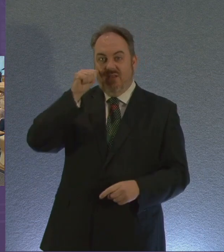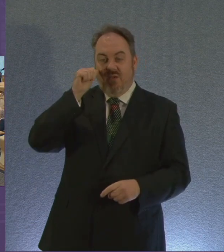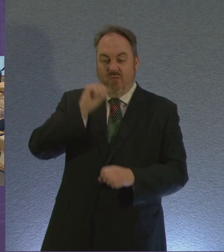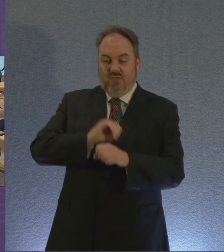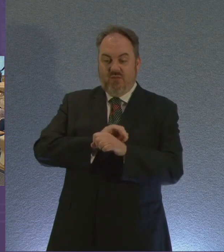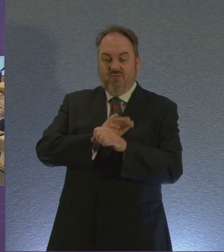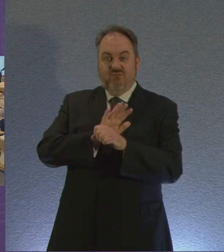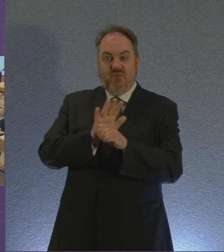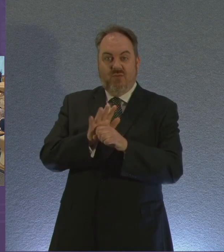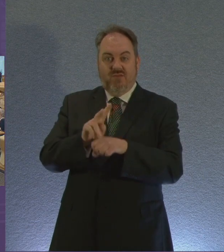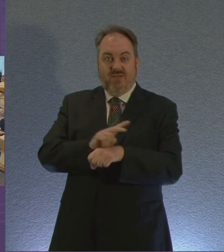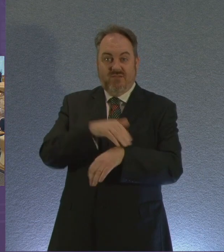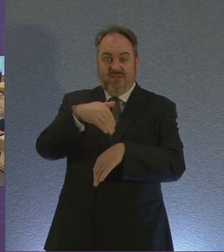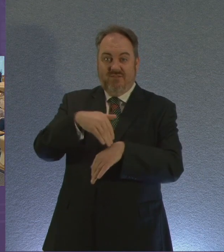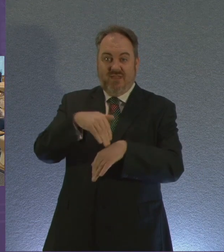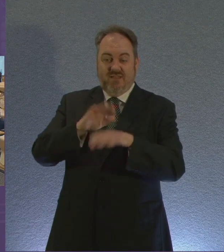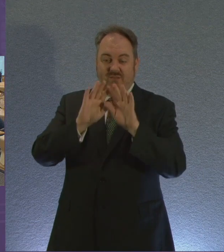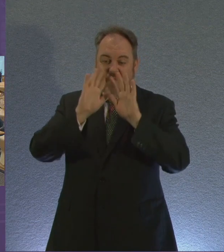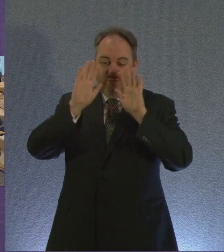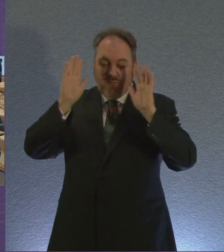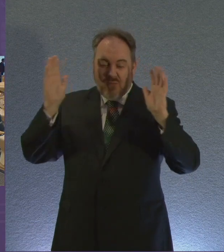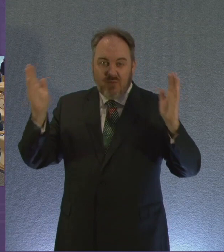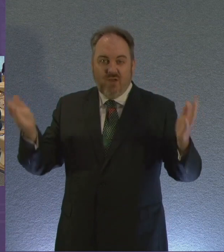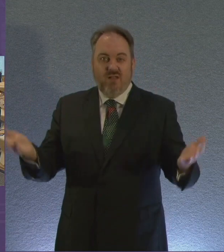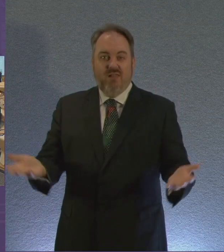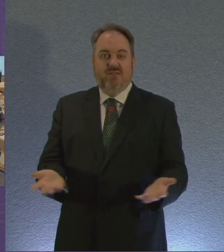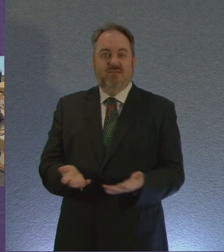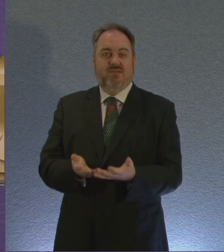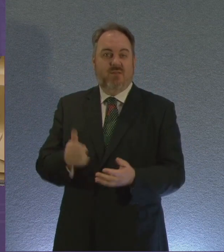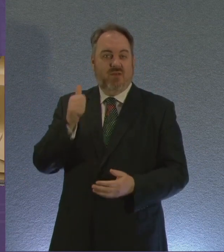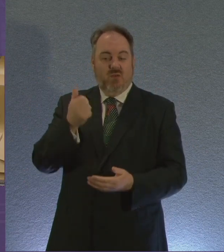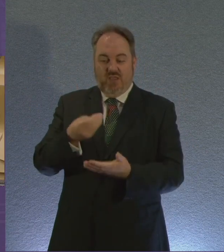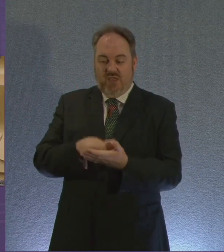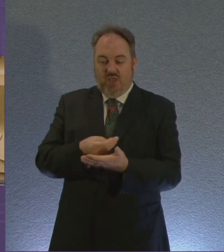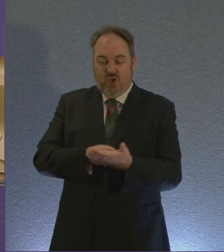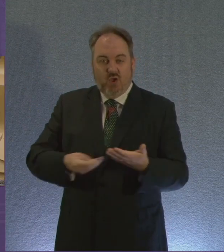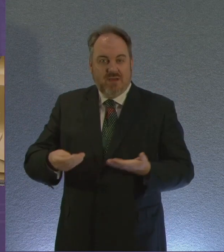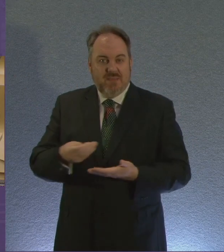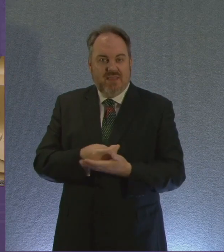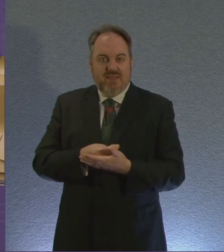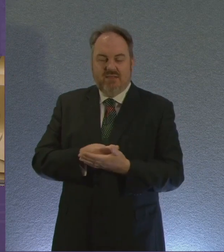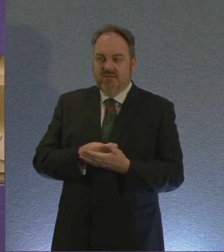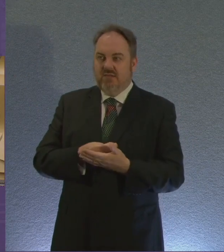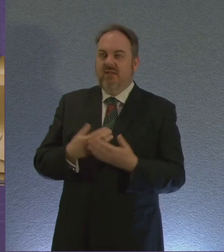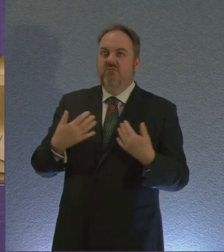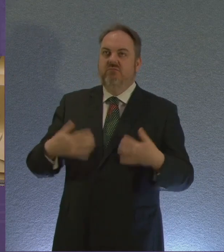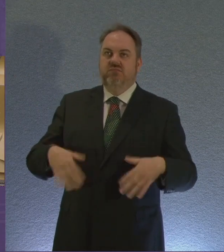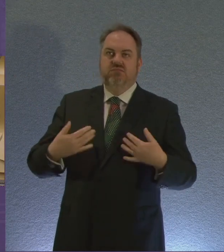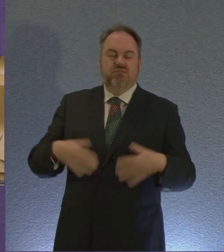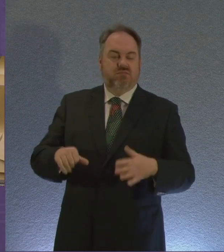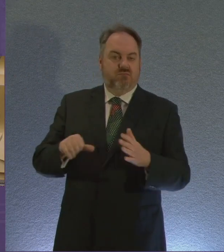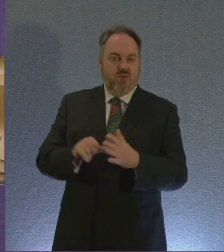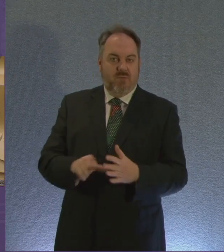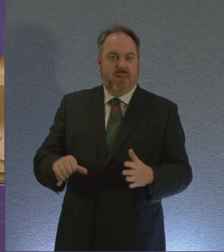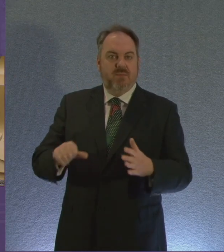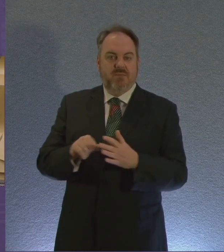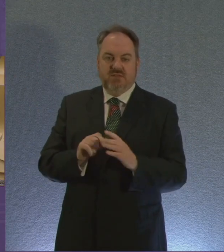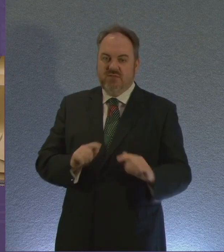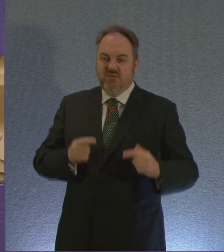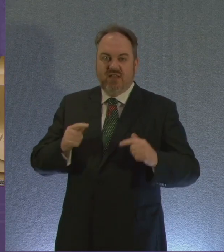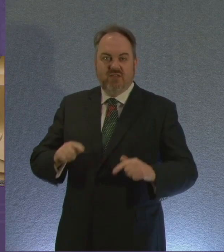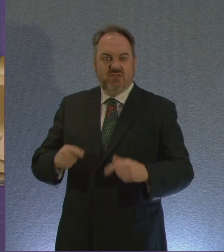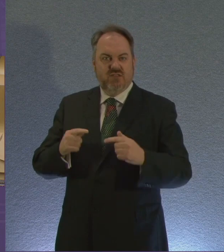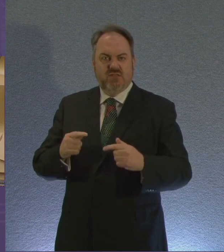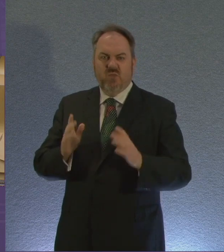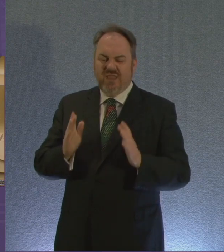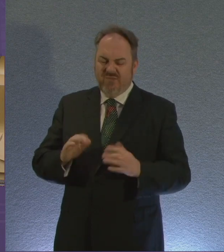the world. Our people, our communities and our economy are facing major challenges. Tough decisions are also having to be